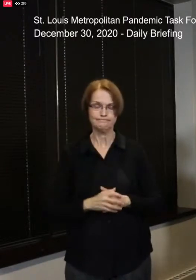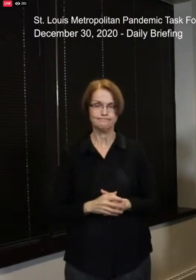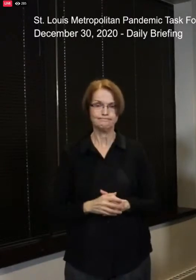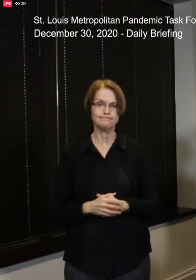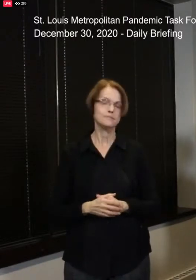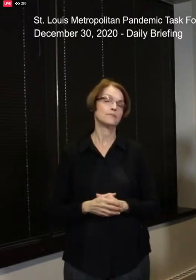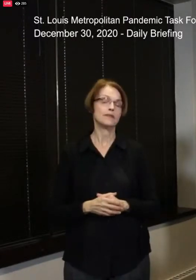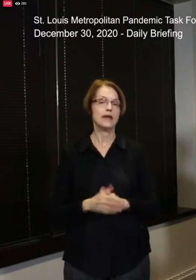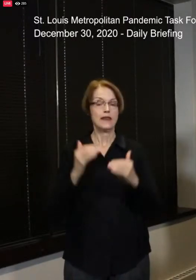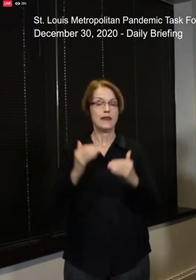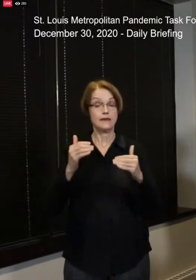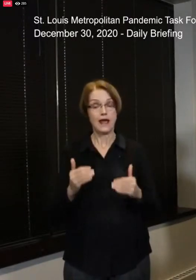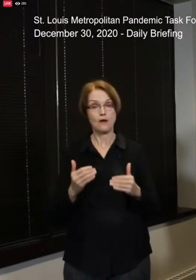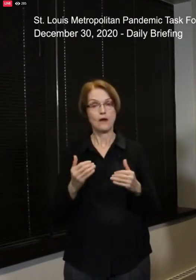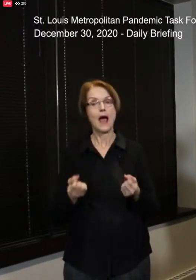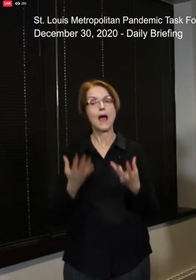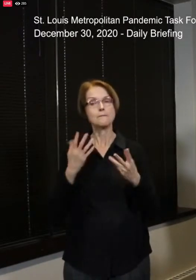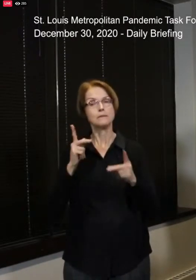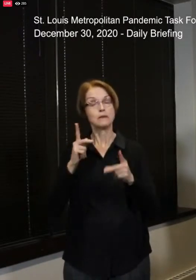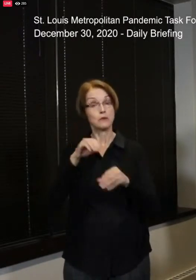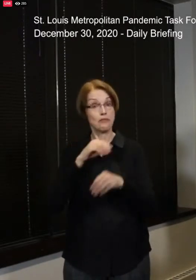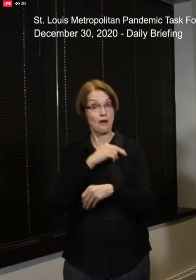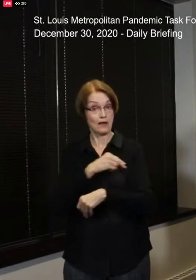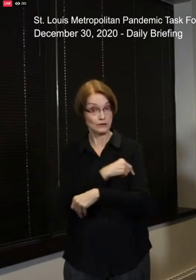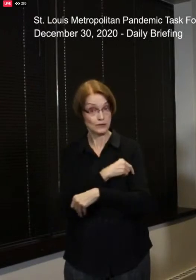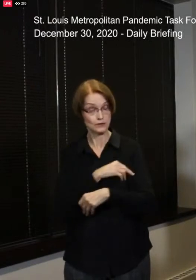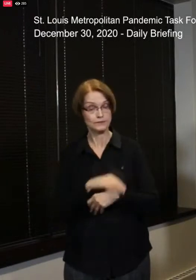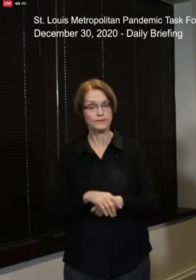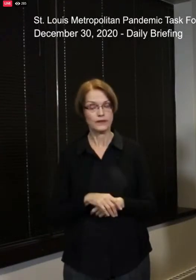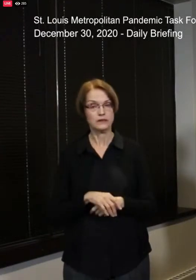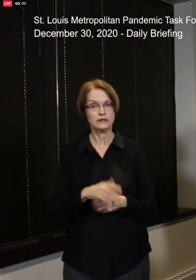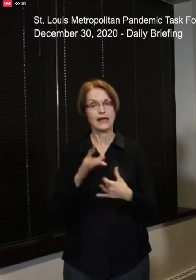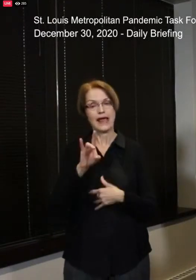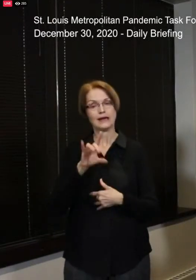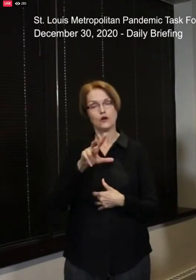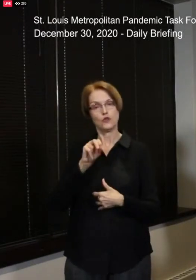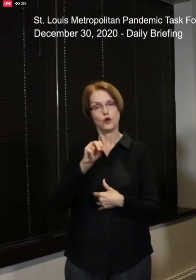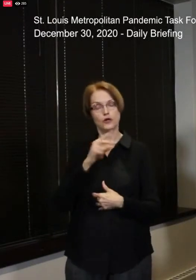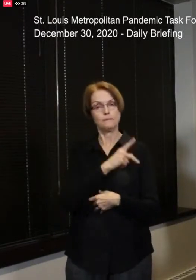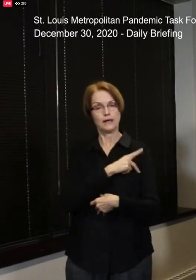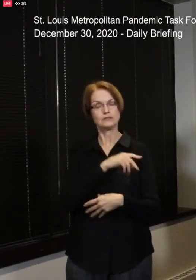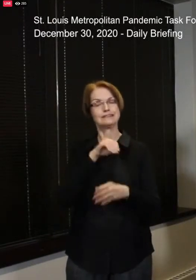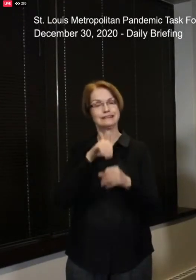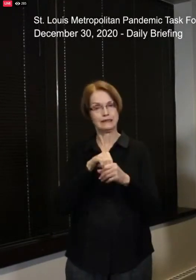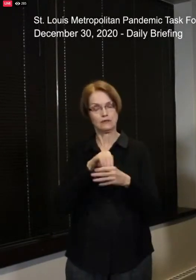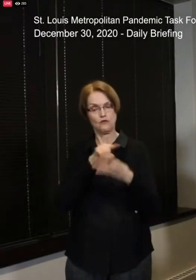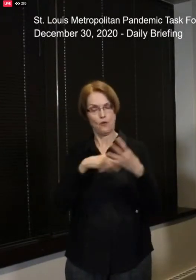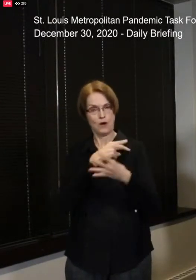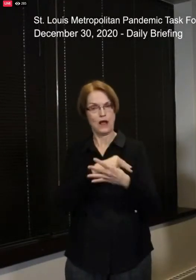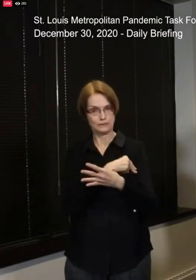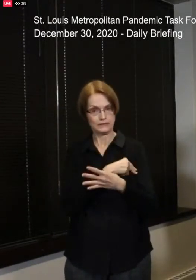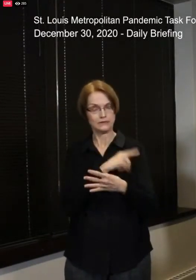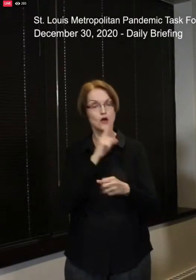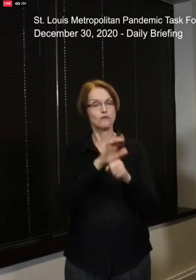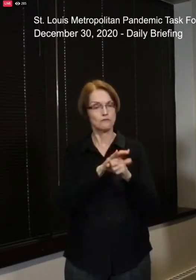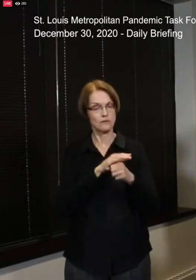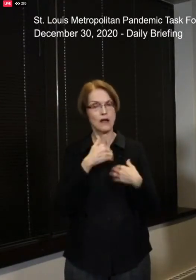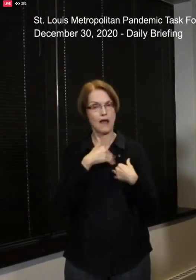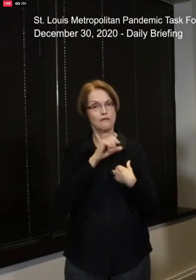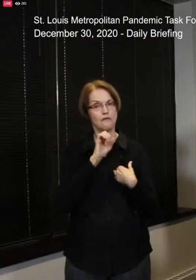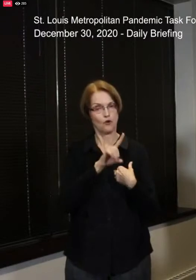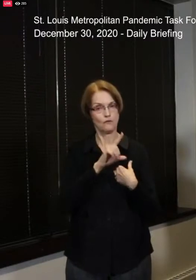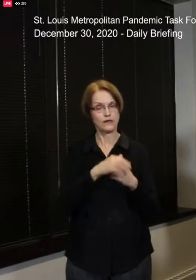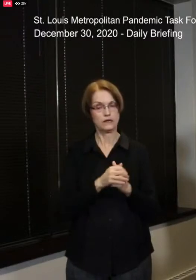Moving on to our hospitalizations today. Today we're reporting 830 patients hospitalized with confirmed COVID.